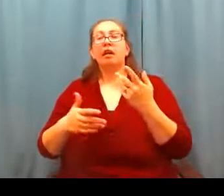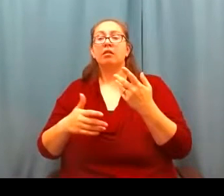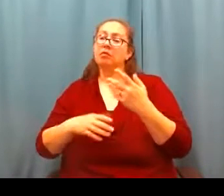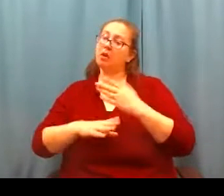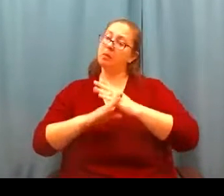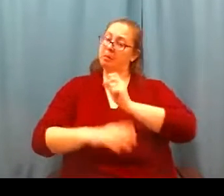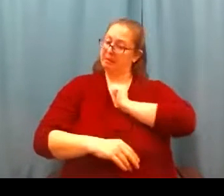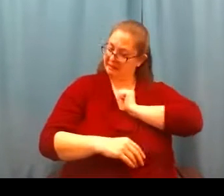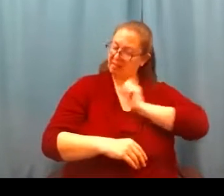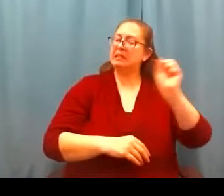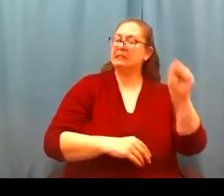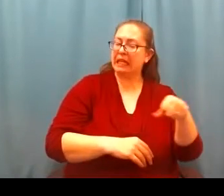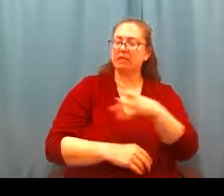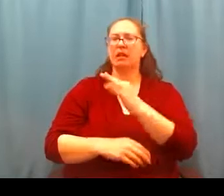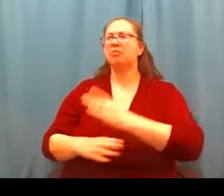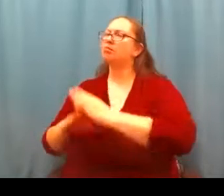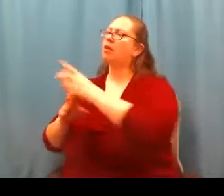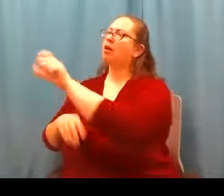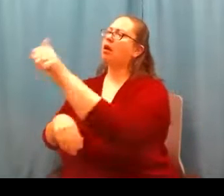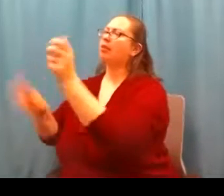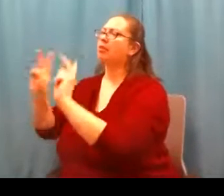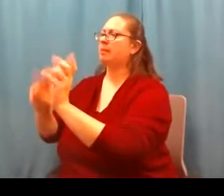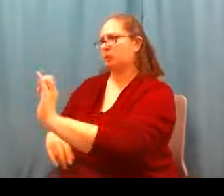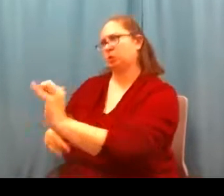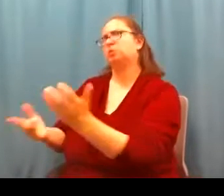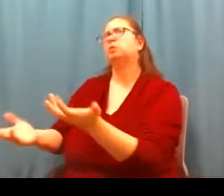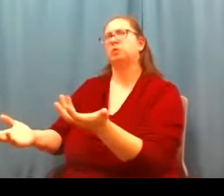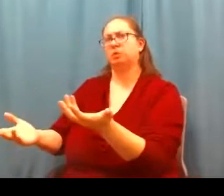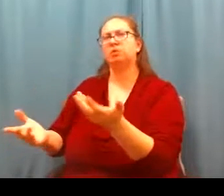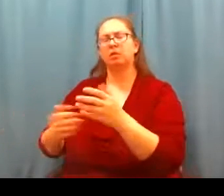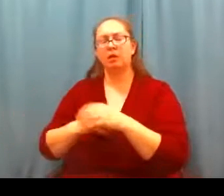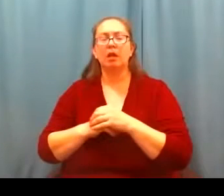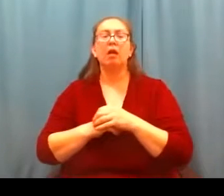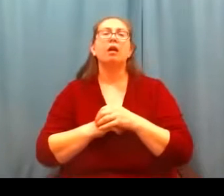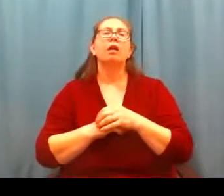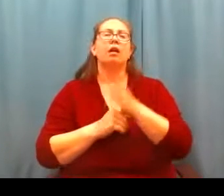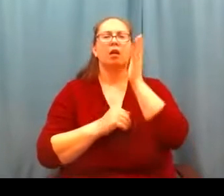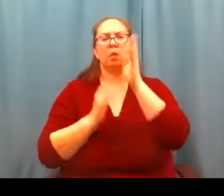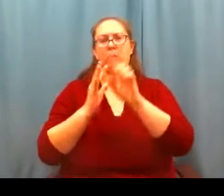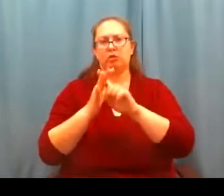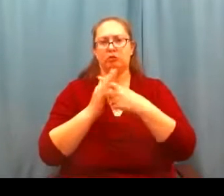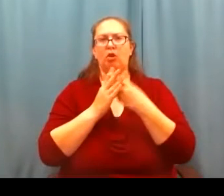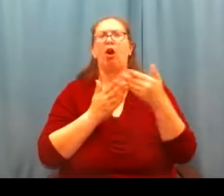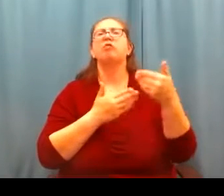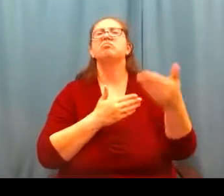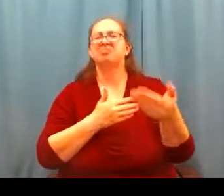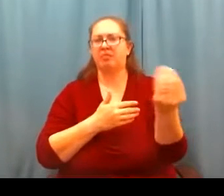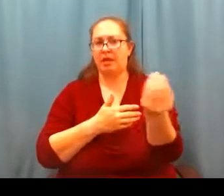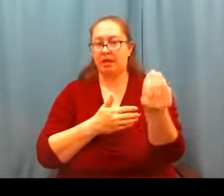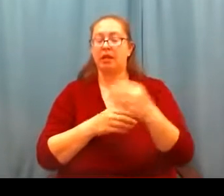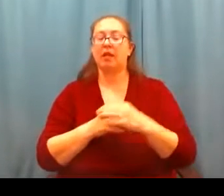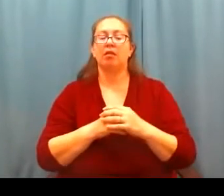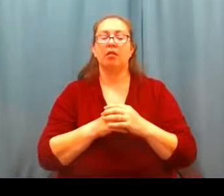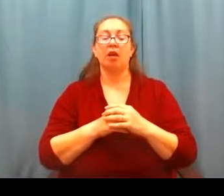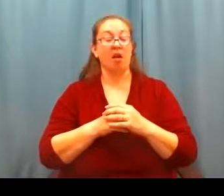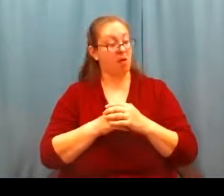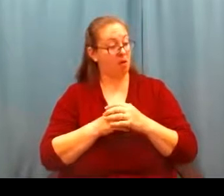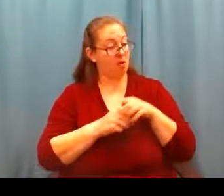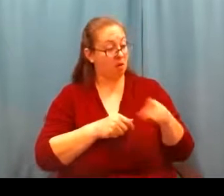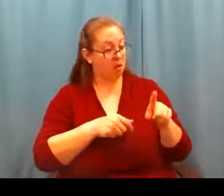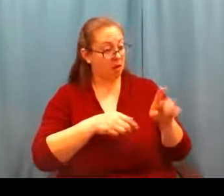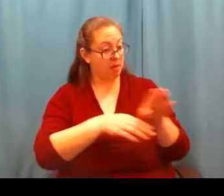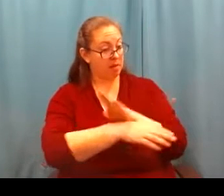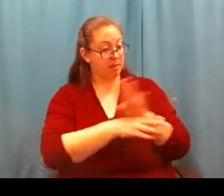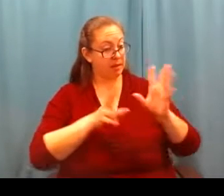well. So that'll be beginning on Monday. Now, just because you're allowed to open, if you're a business